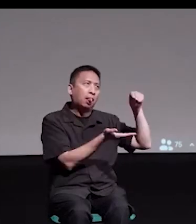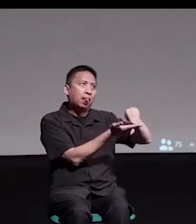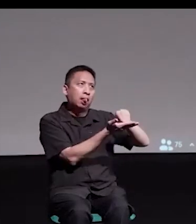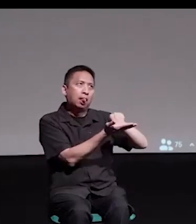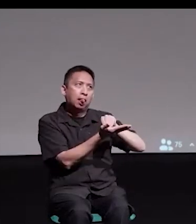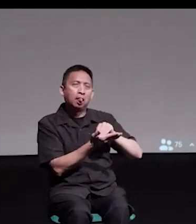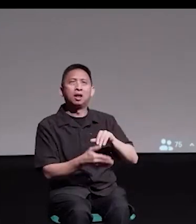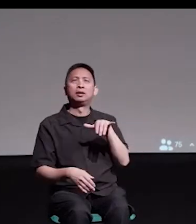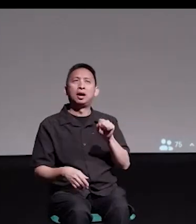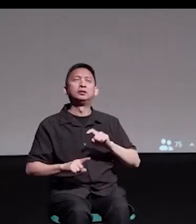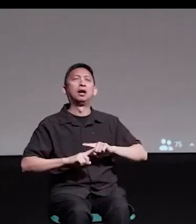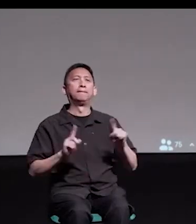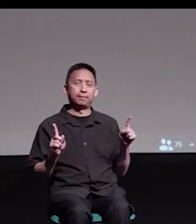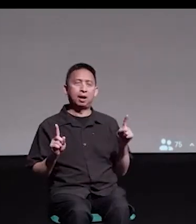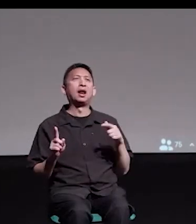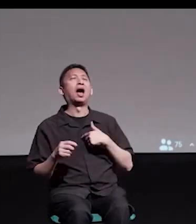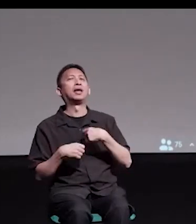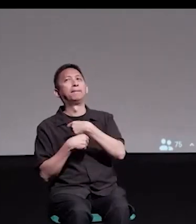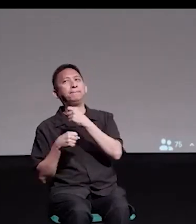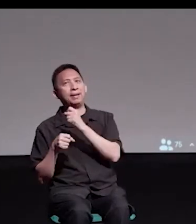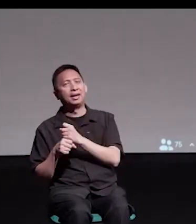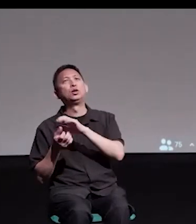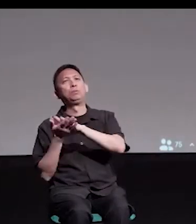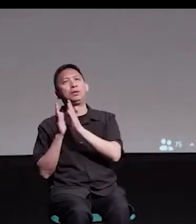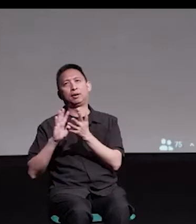narrative, but you are making it into a story.